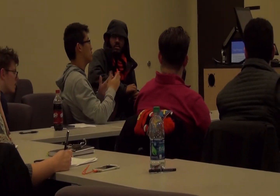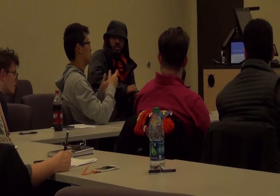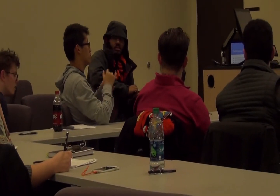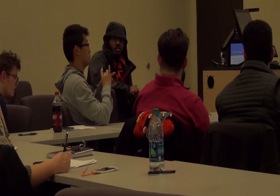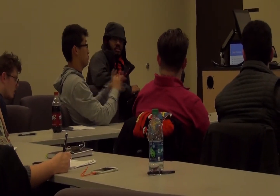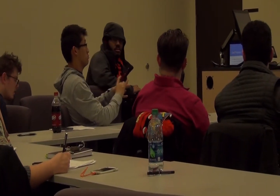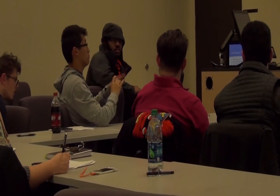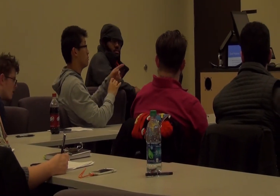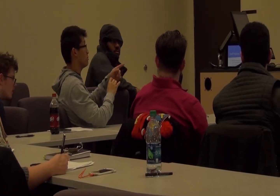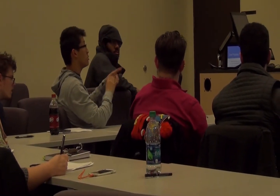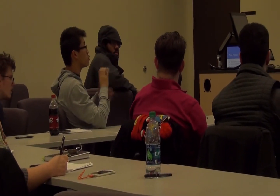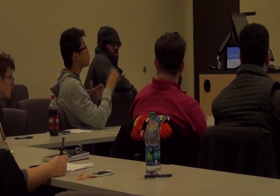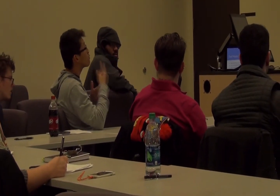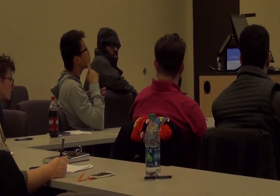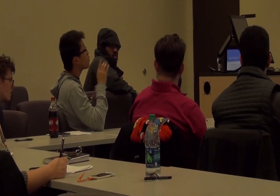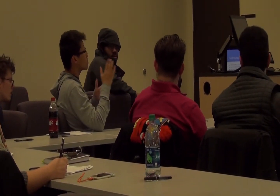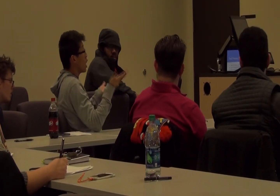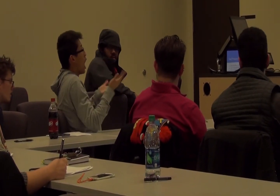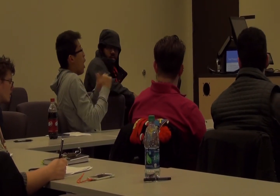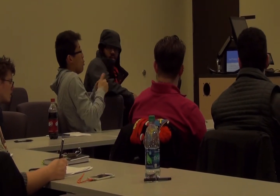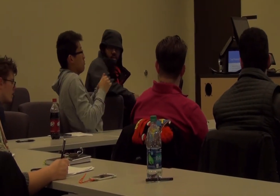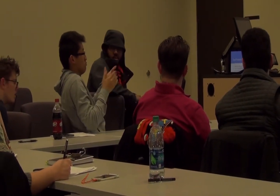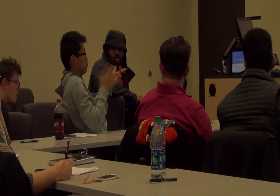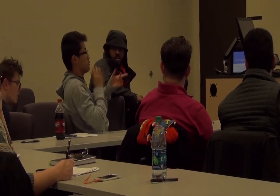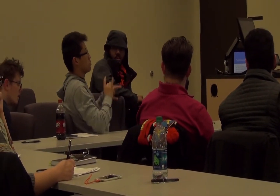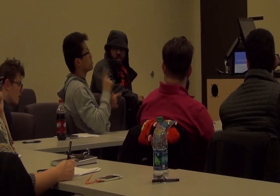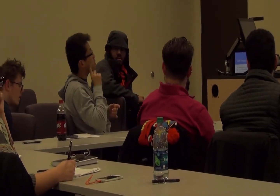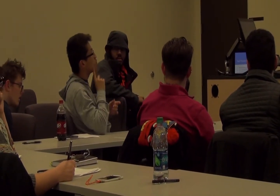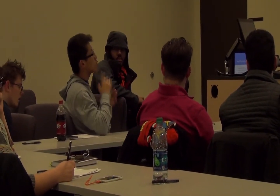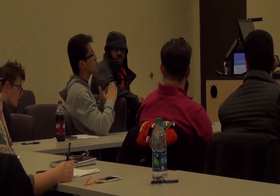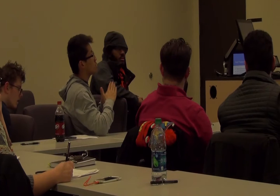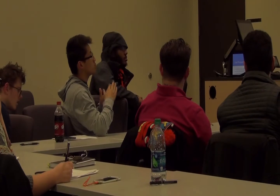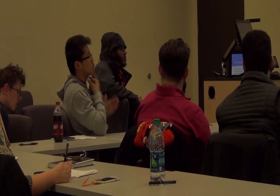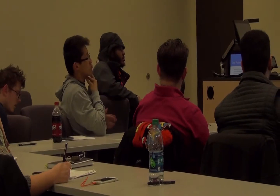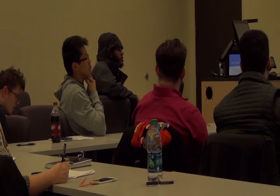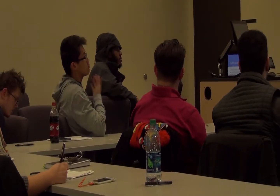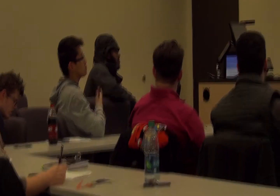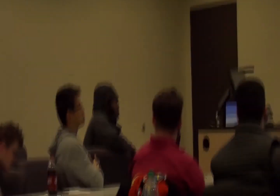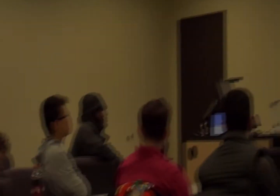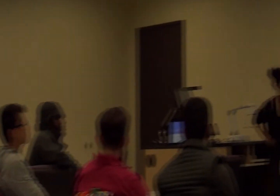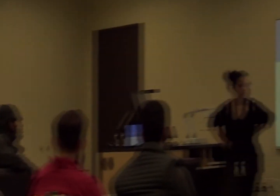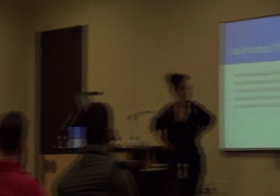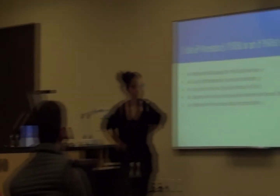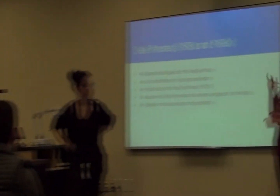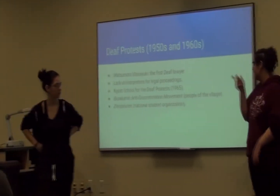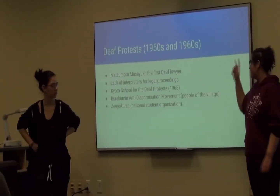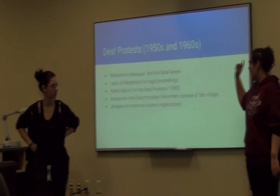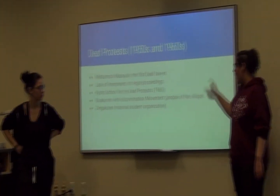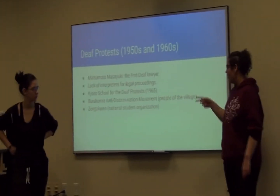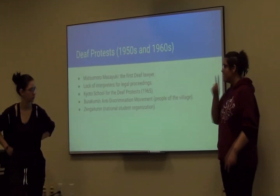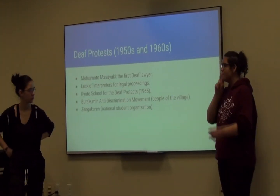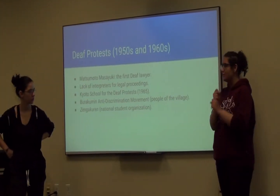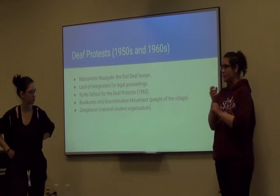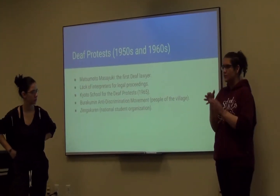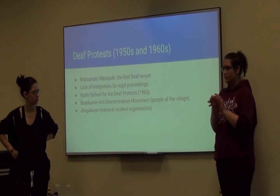What was the relationship with the deaf community at this time? How were these connected to the deaf